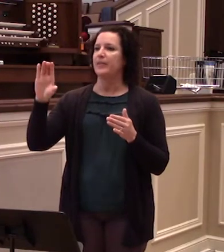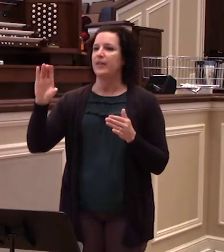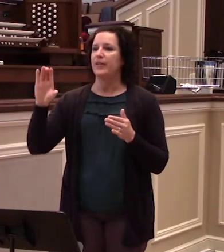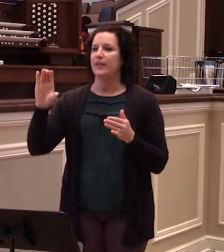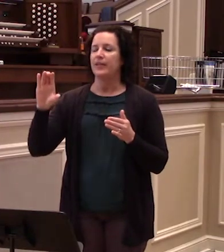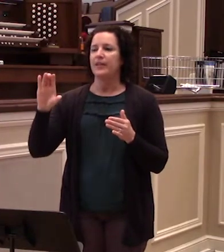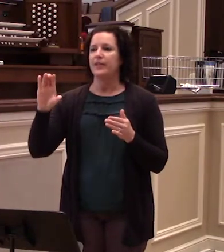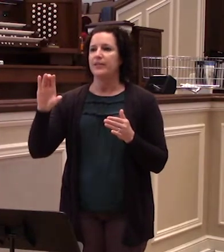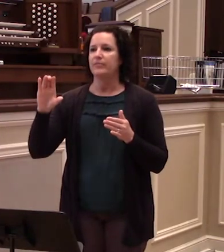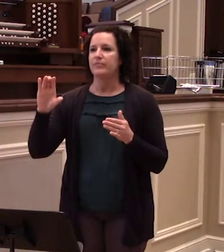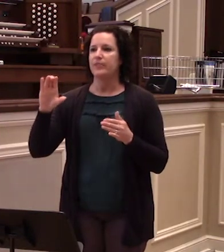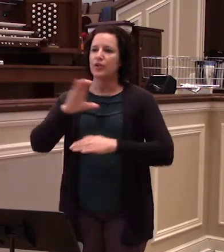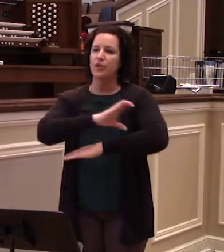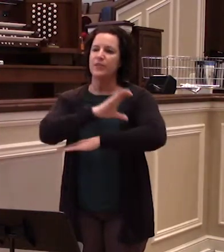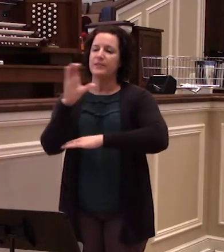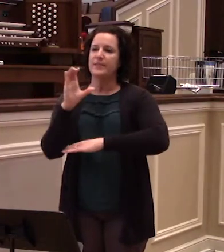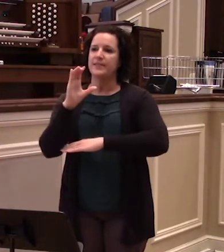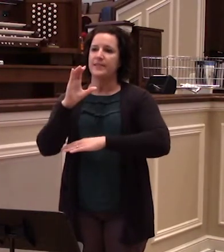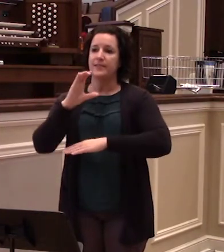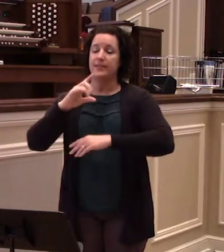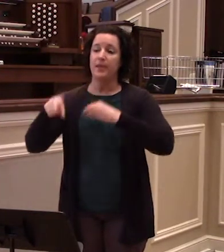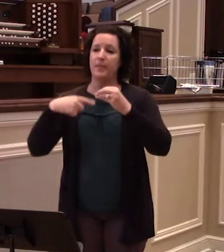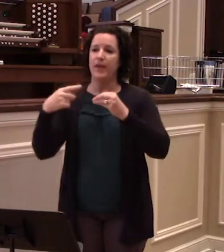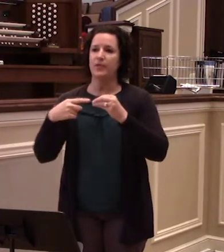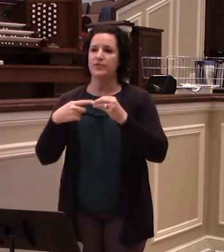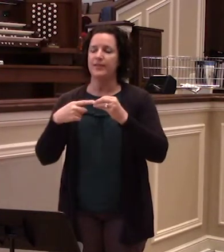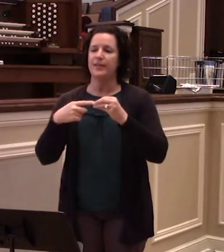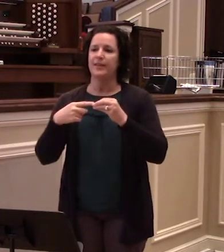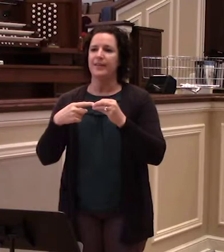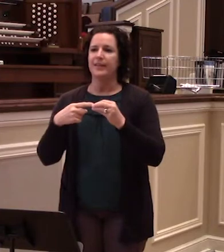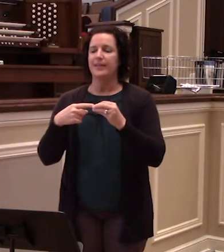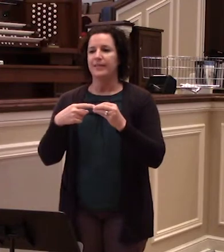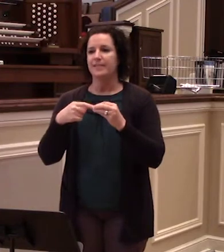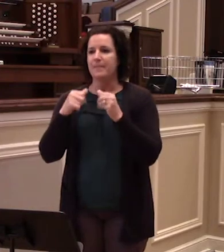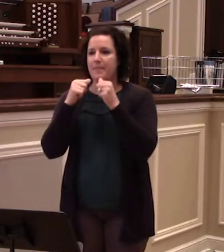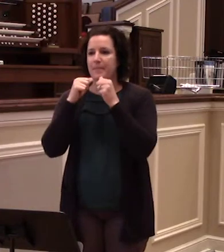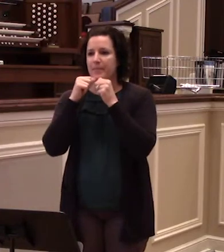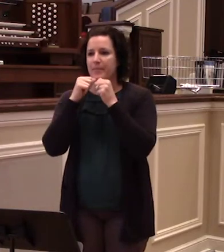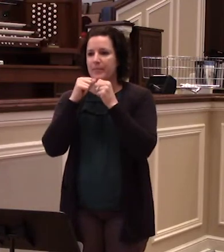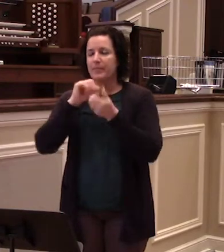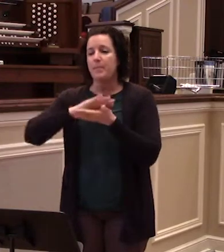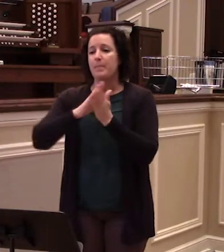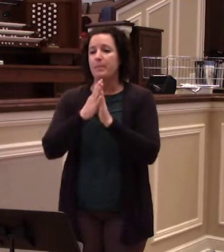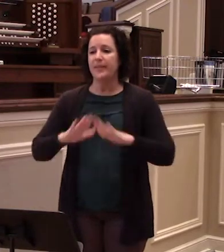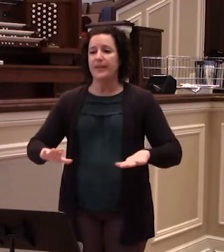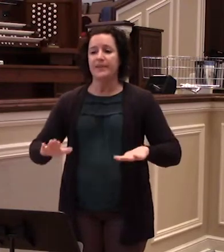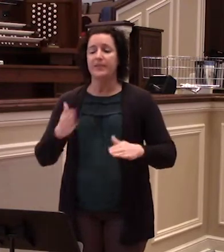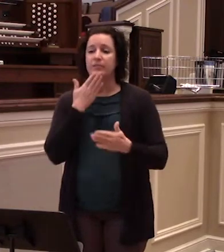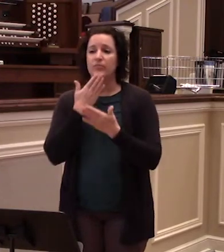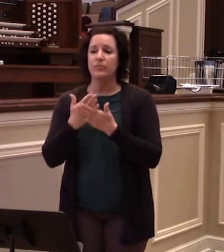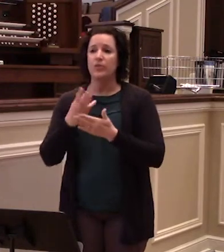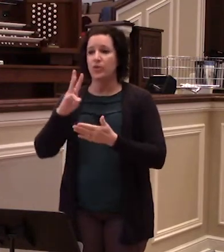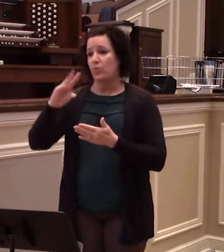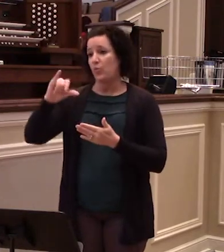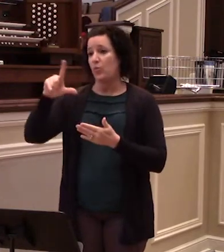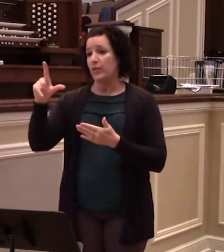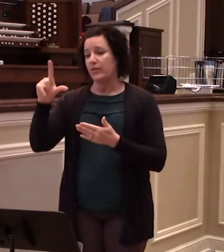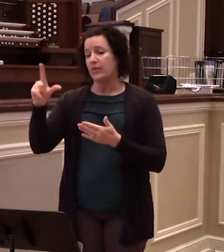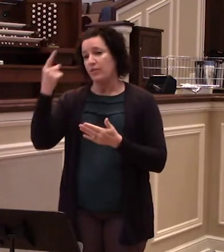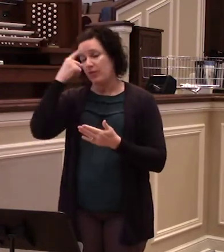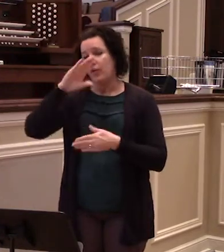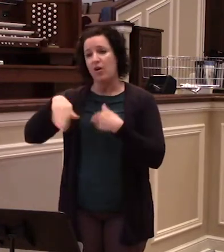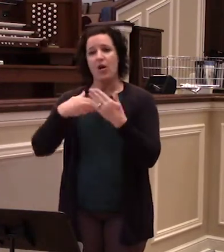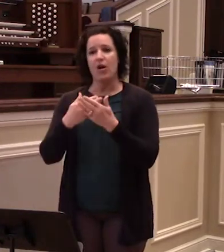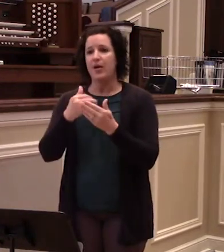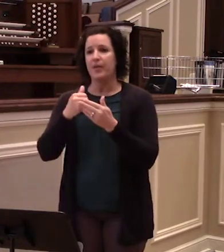about." And he's exactly right. And while there was dissension and discord among that little group of friends,